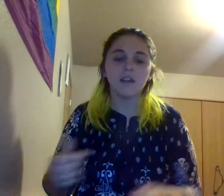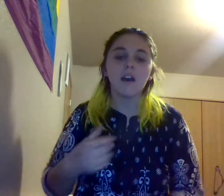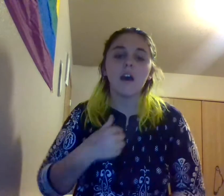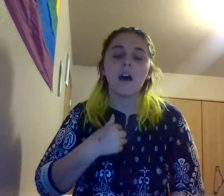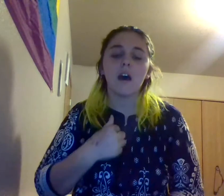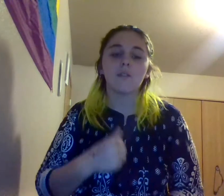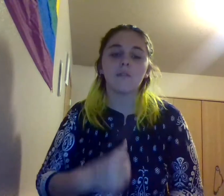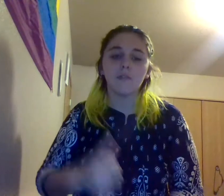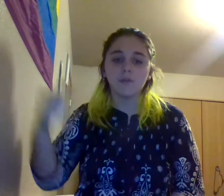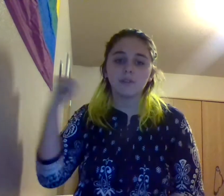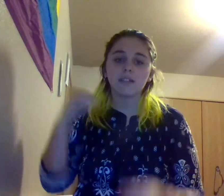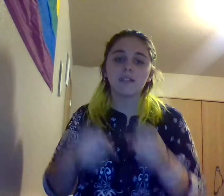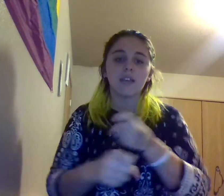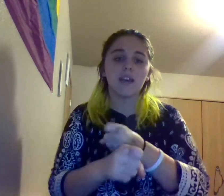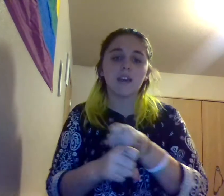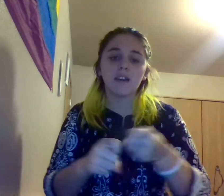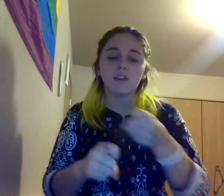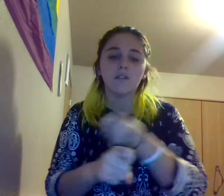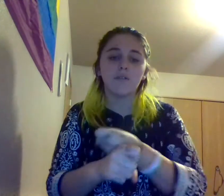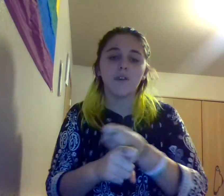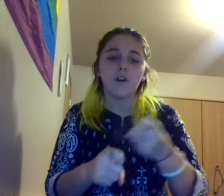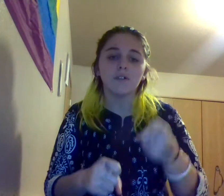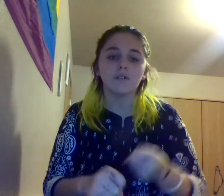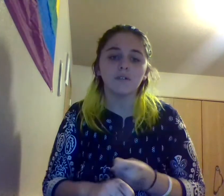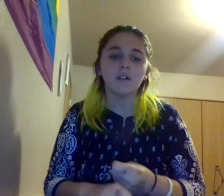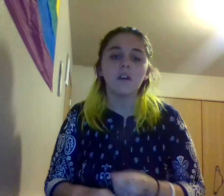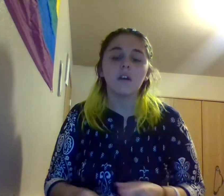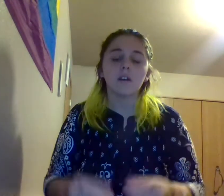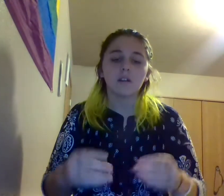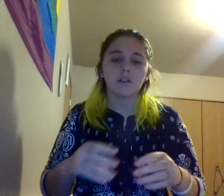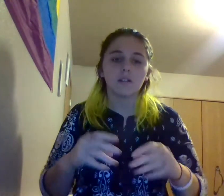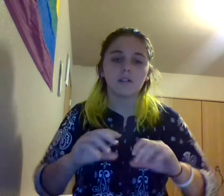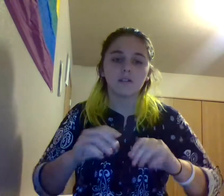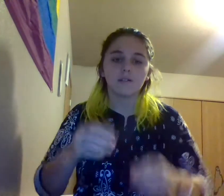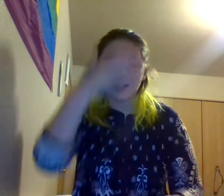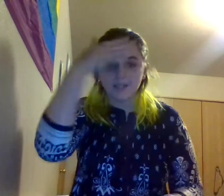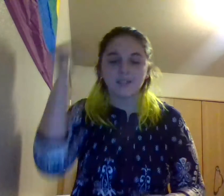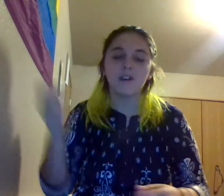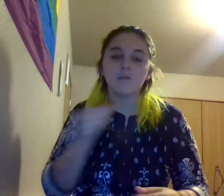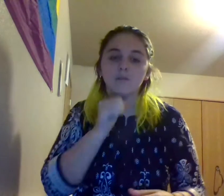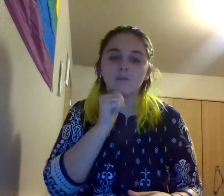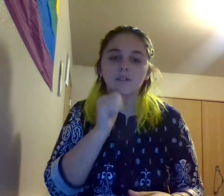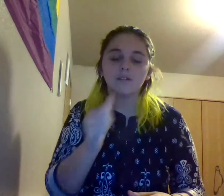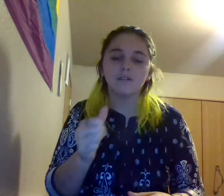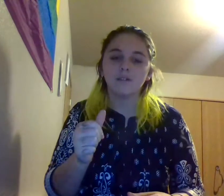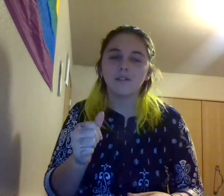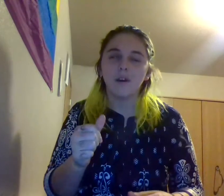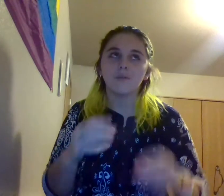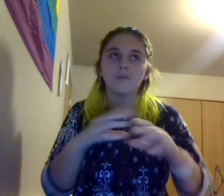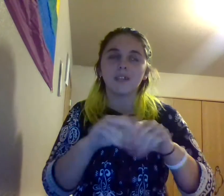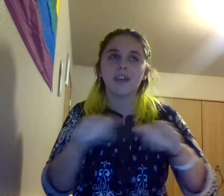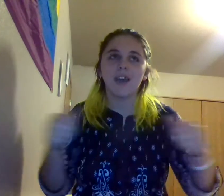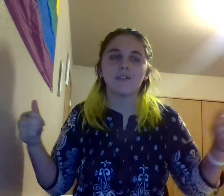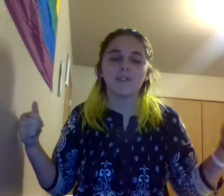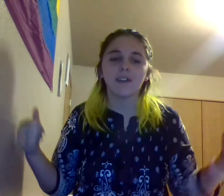I refuse to take the fall. Cause no one cares at